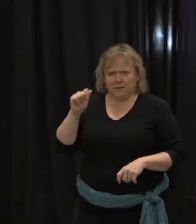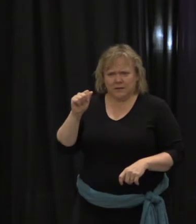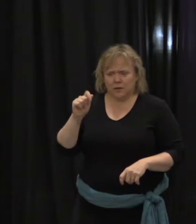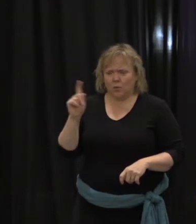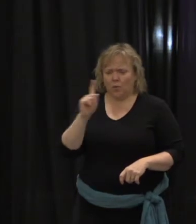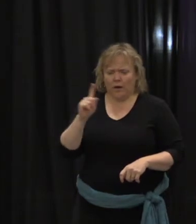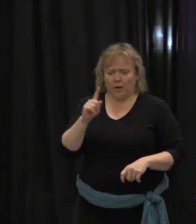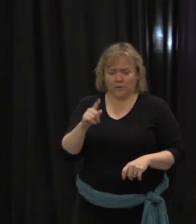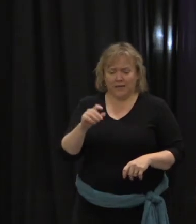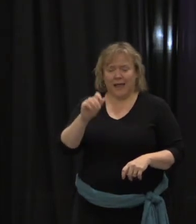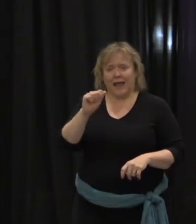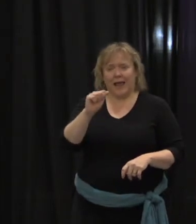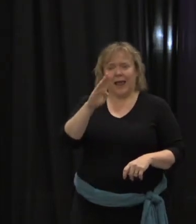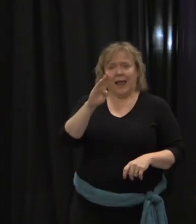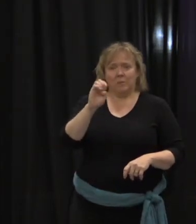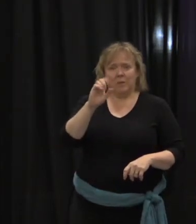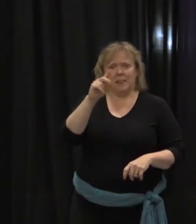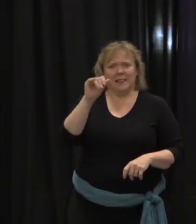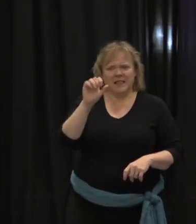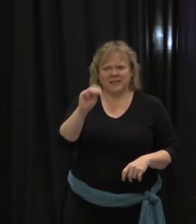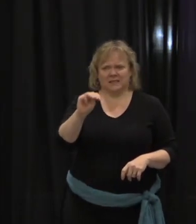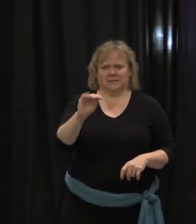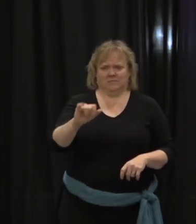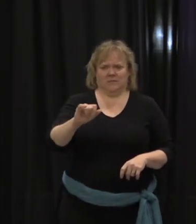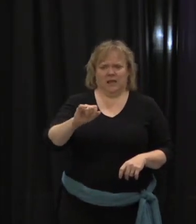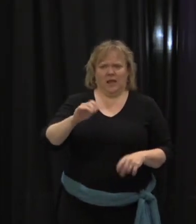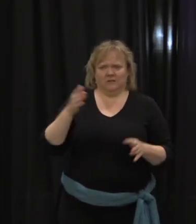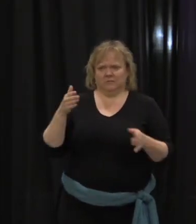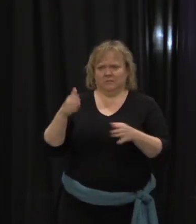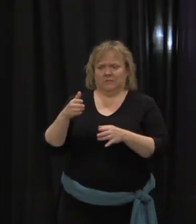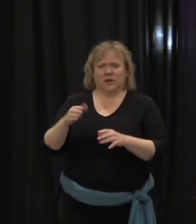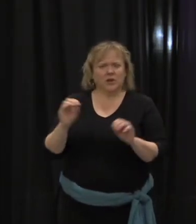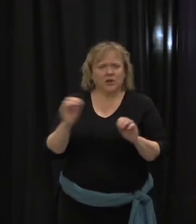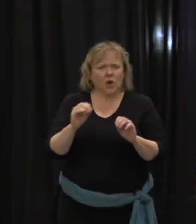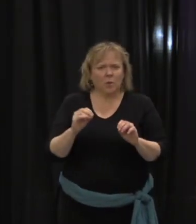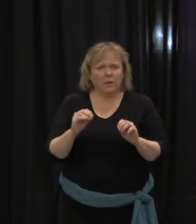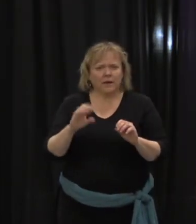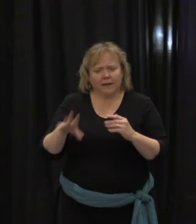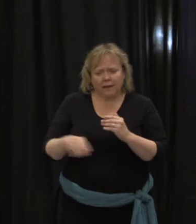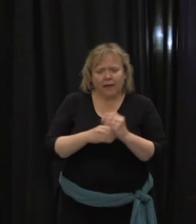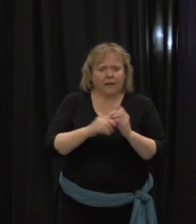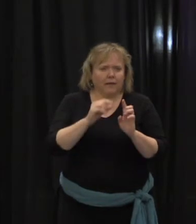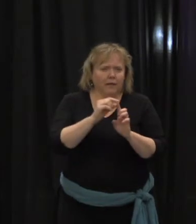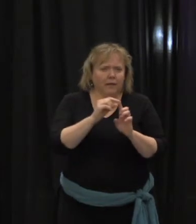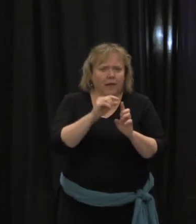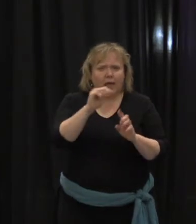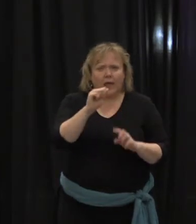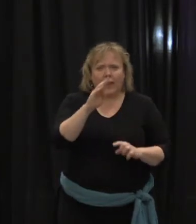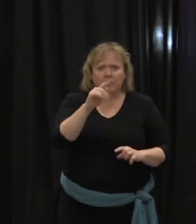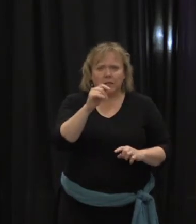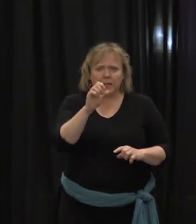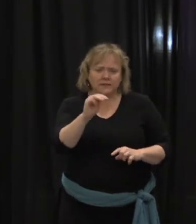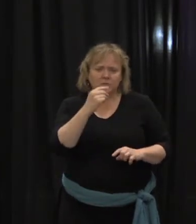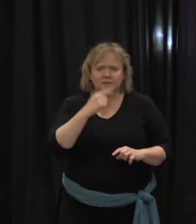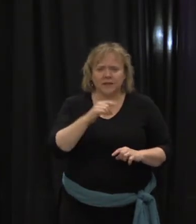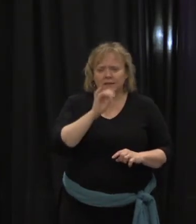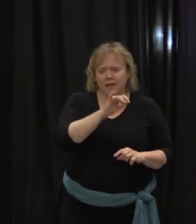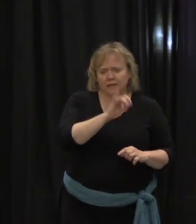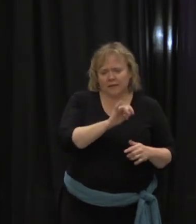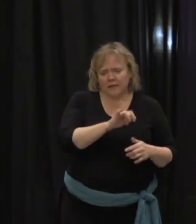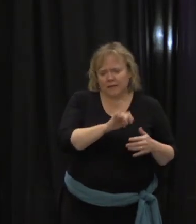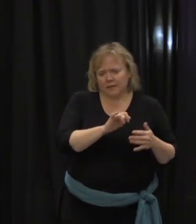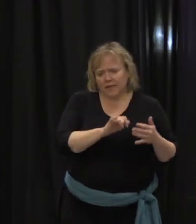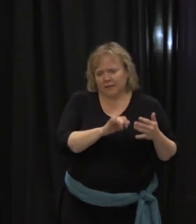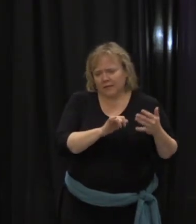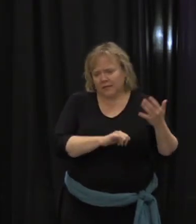isn't anyone talking about that? And this was at a time where nobody included ableism. Even in the laundry list of things that we say but we don't do, nobody even did